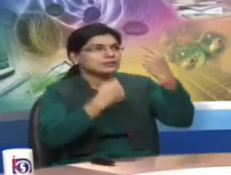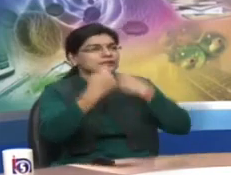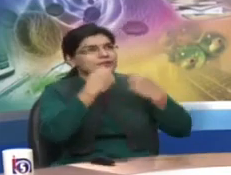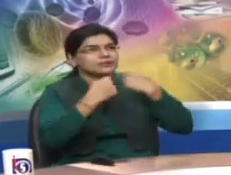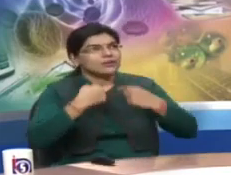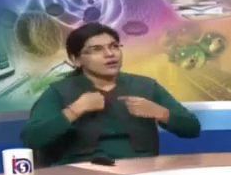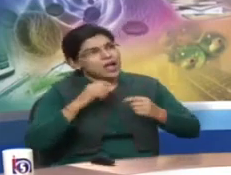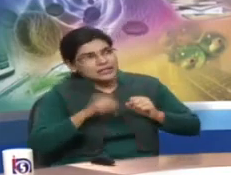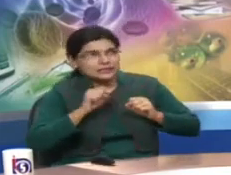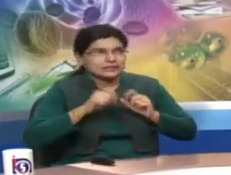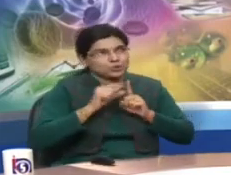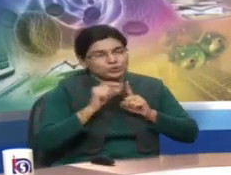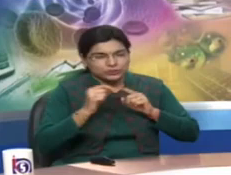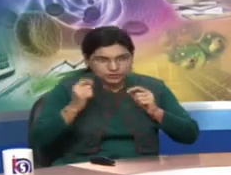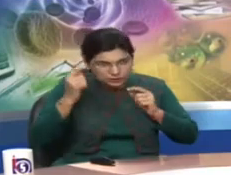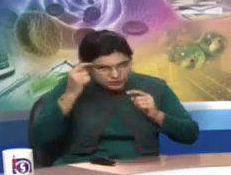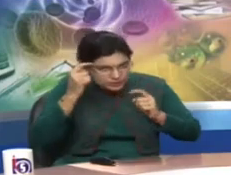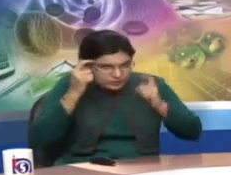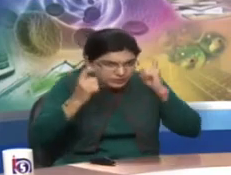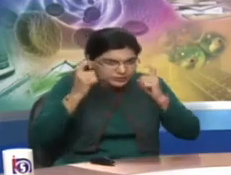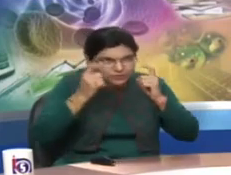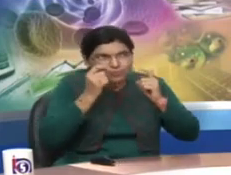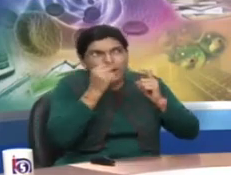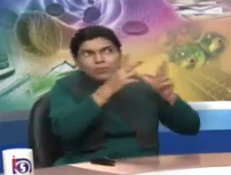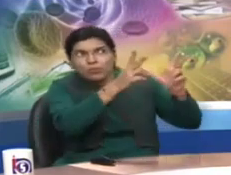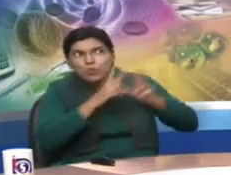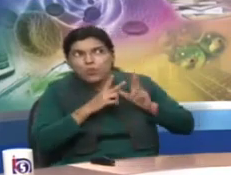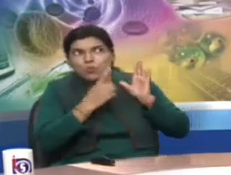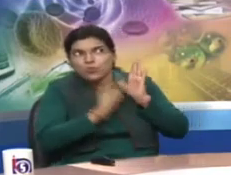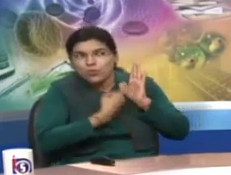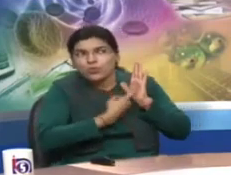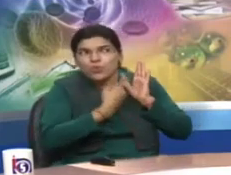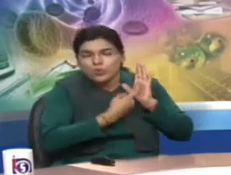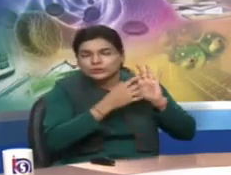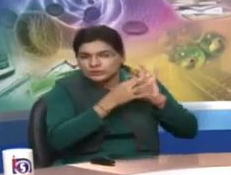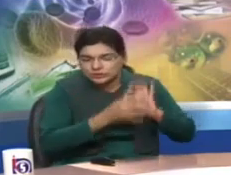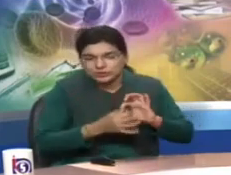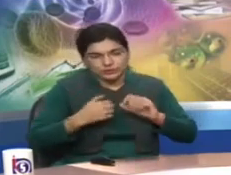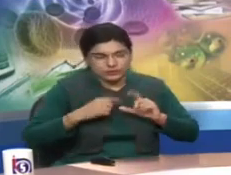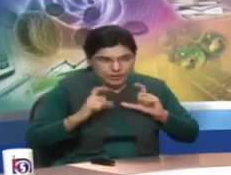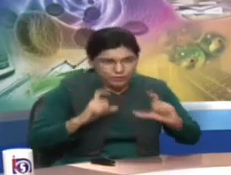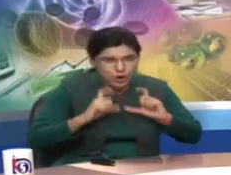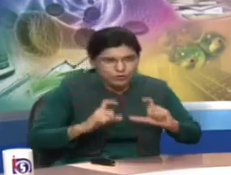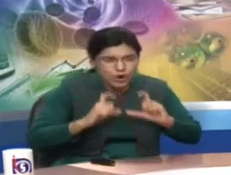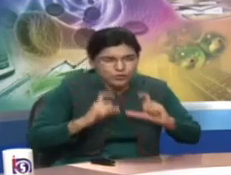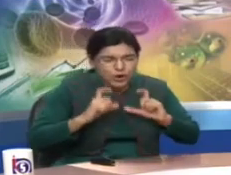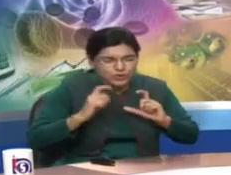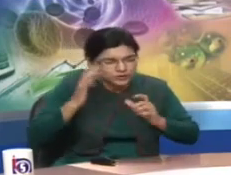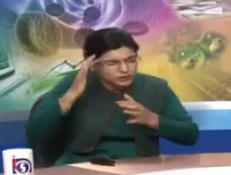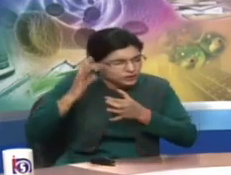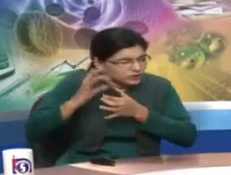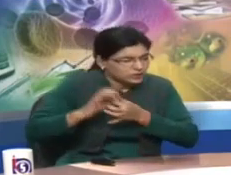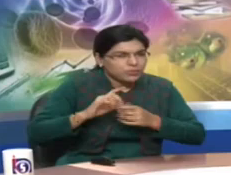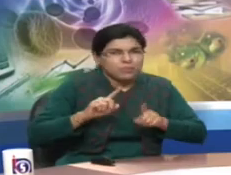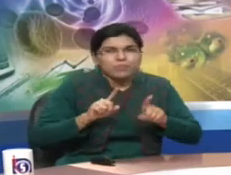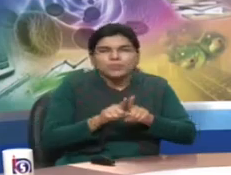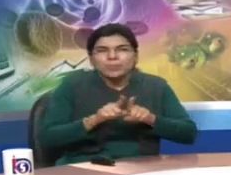You keep telling me to focus, to study, but it's not that. My heart feels too.